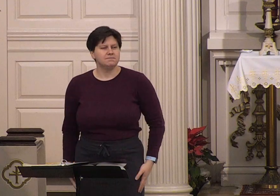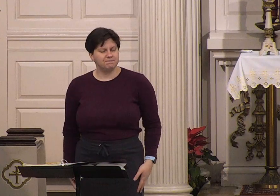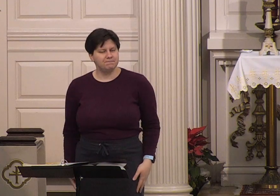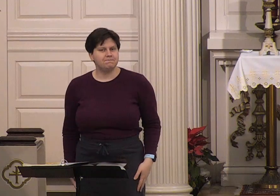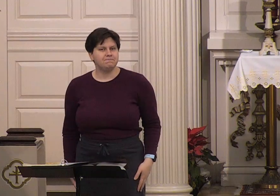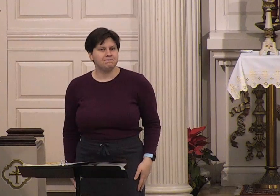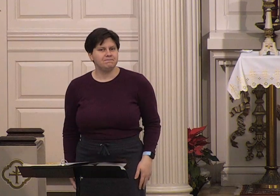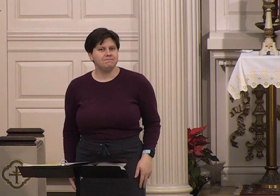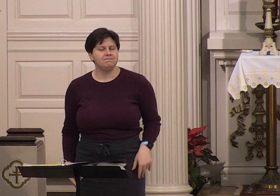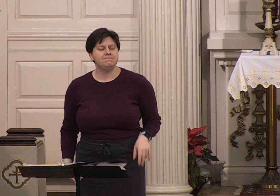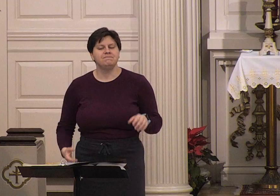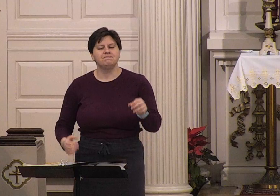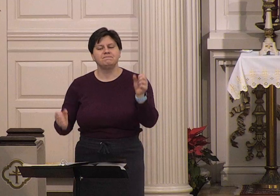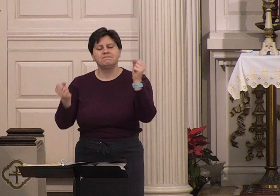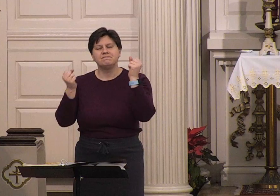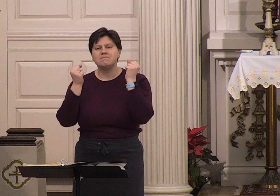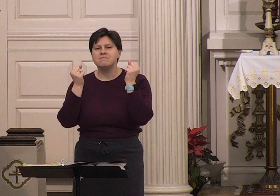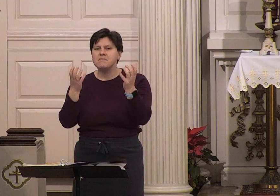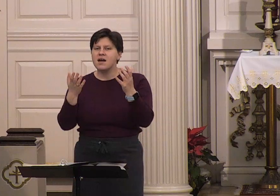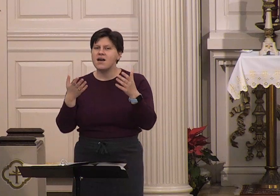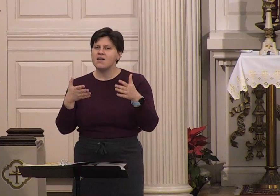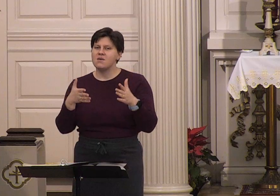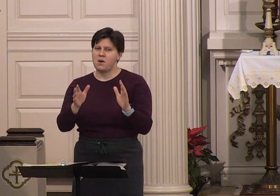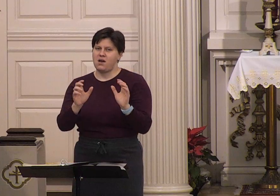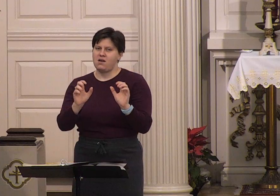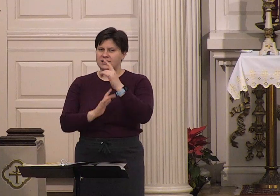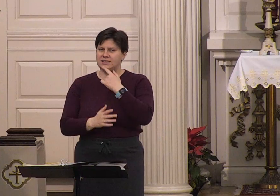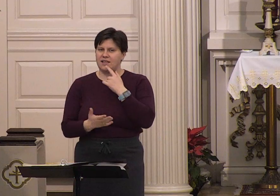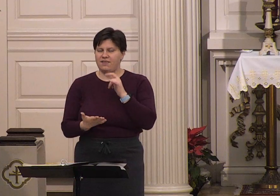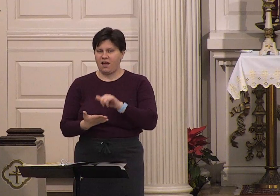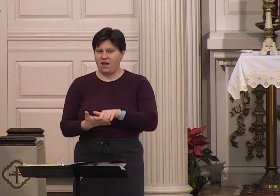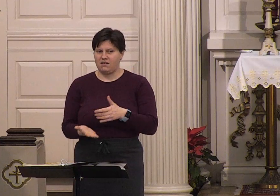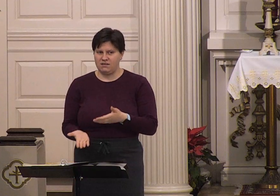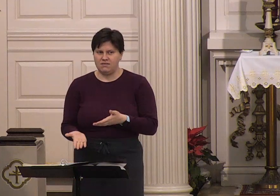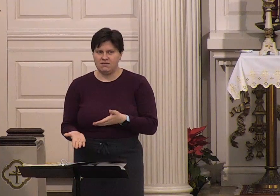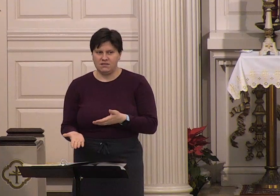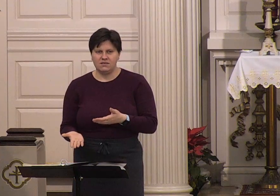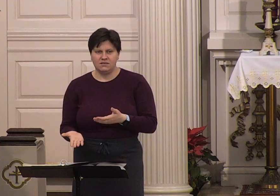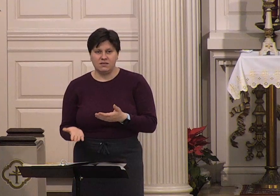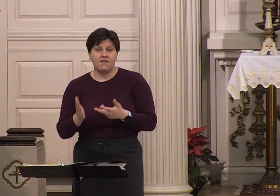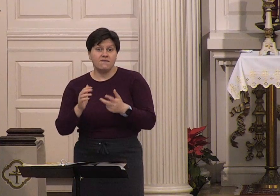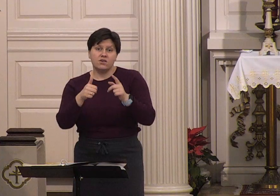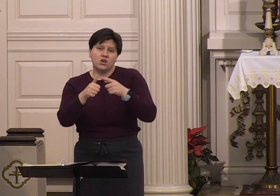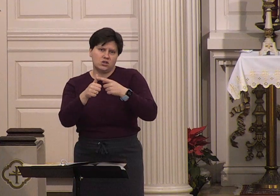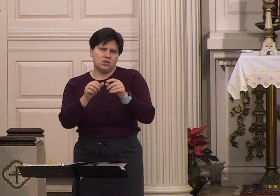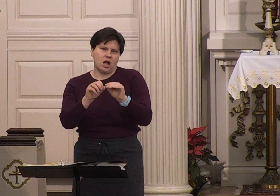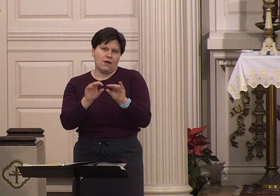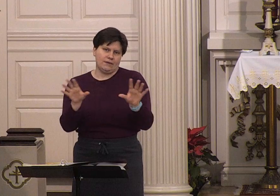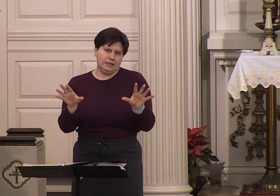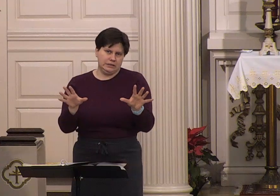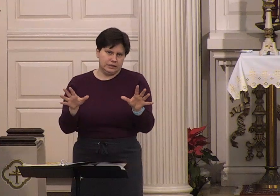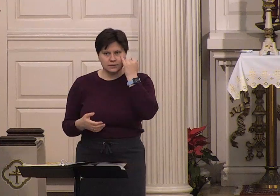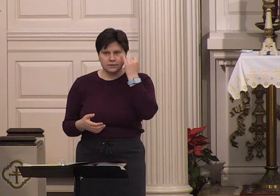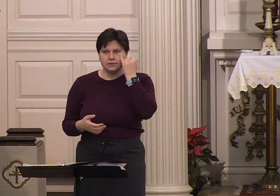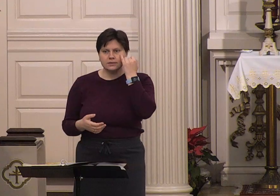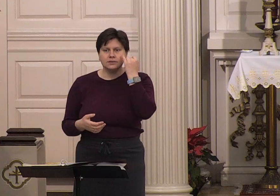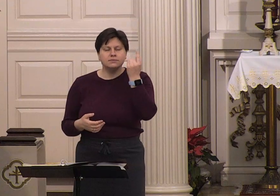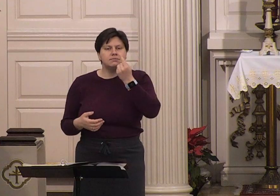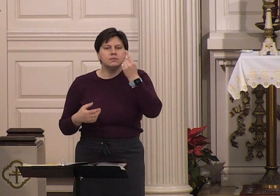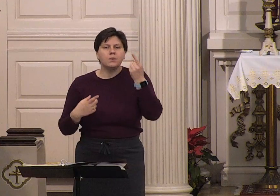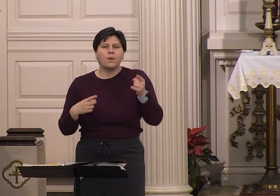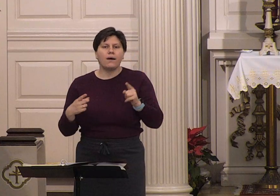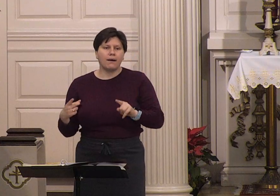there are many ways to understand what Jesus is saying. The first is the obvious one. If there's something in your